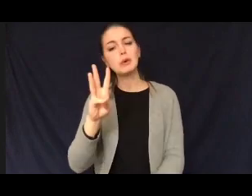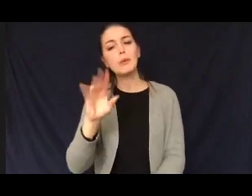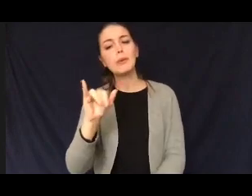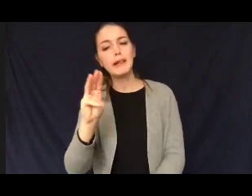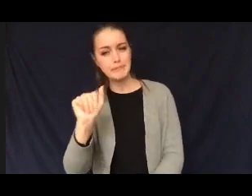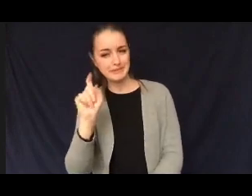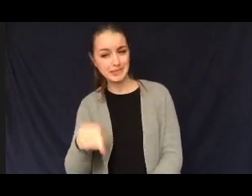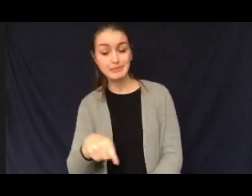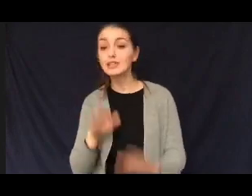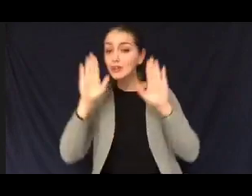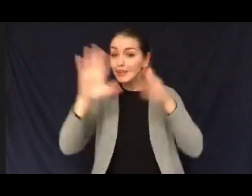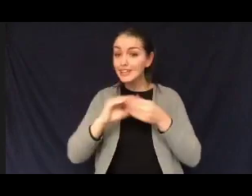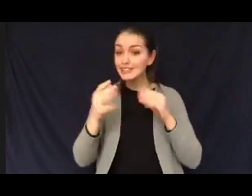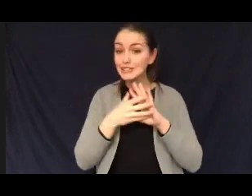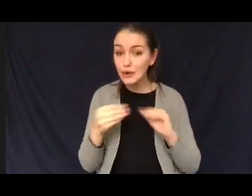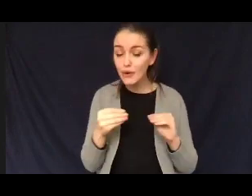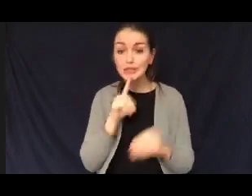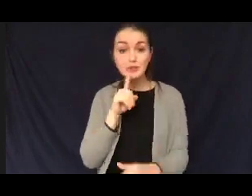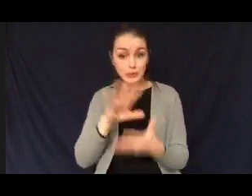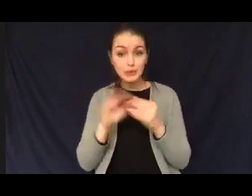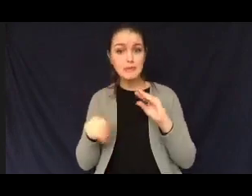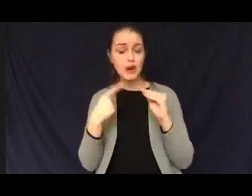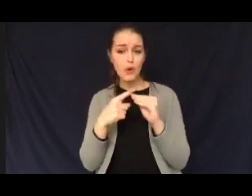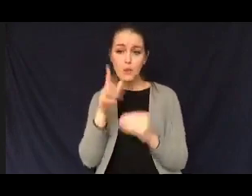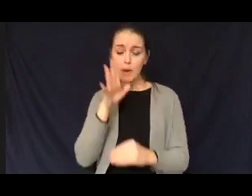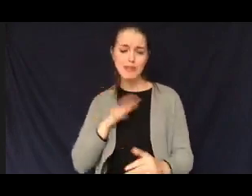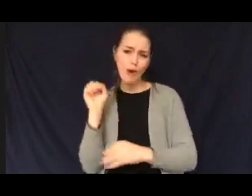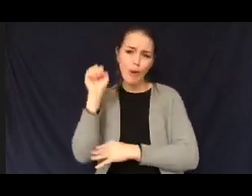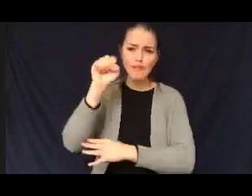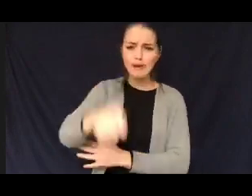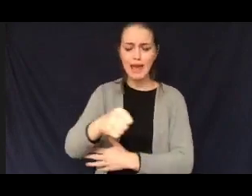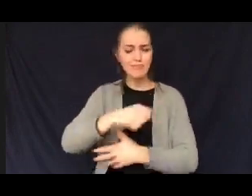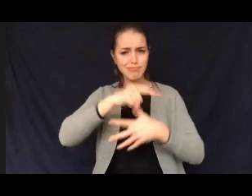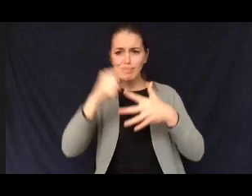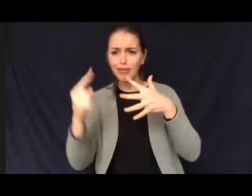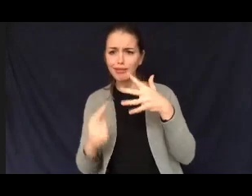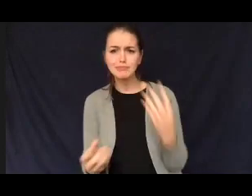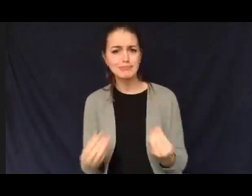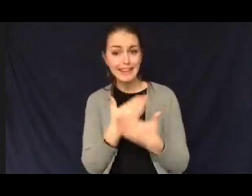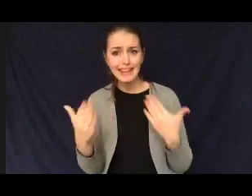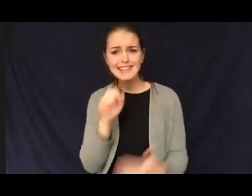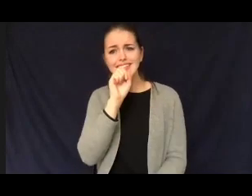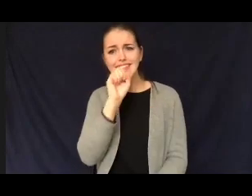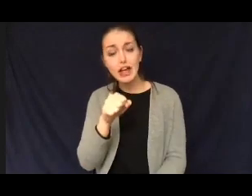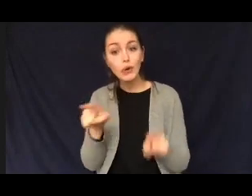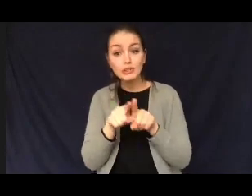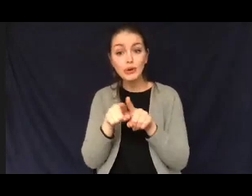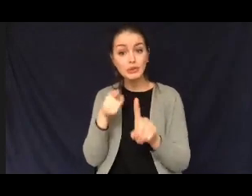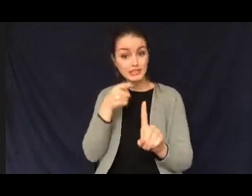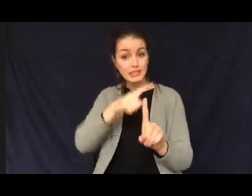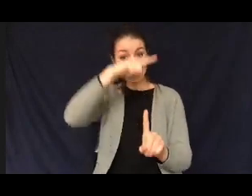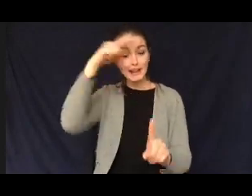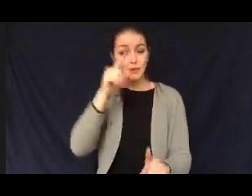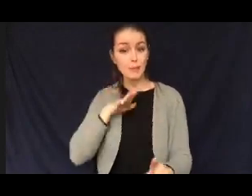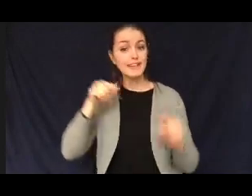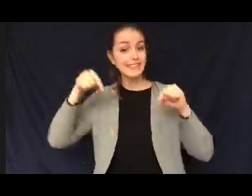story. It's a true story about a woman who overcame so much. I love that. And she's a Black woman. And since this